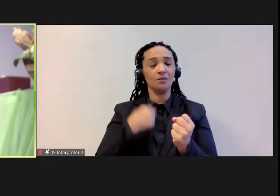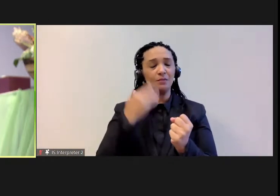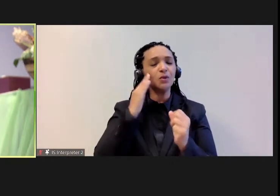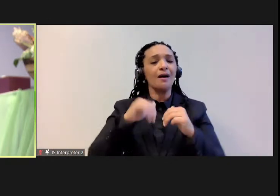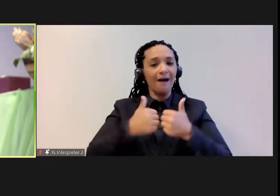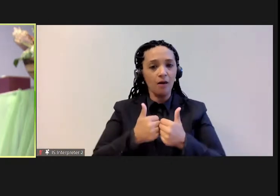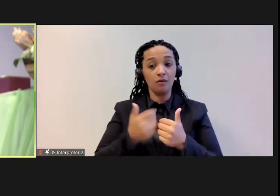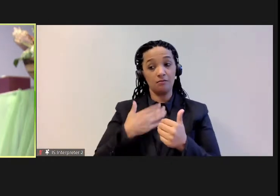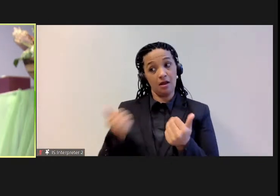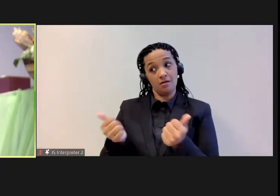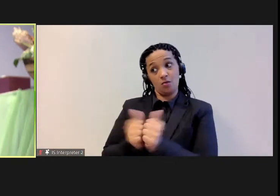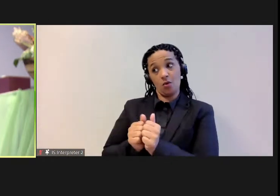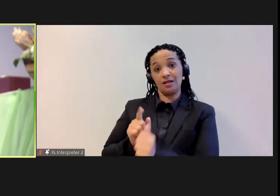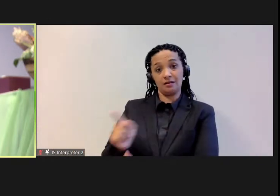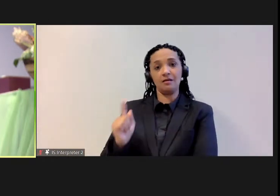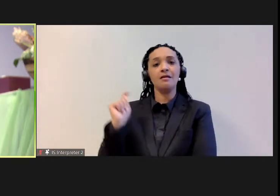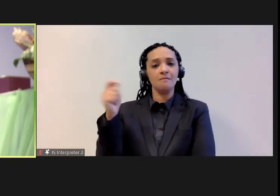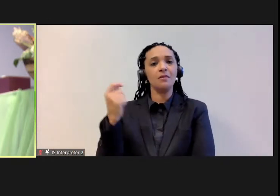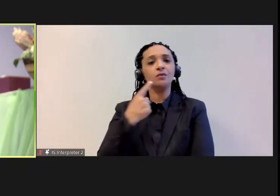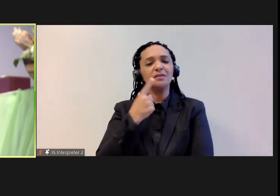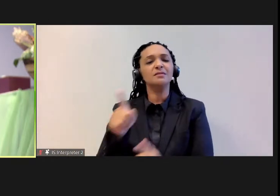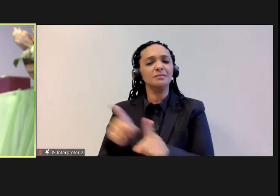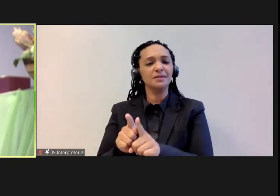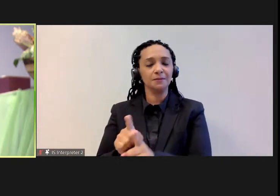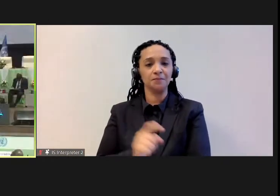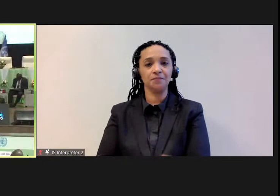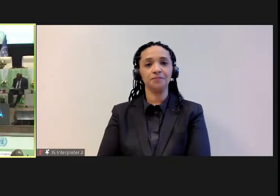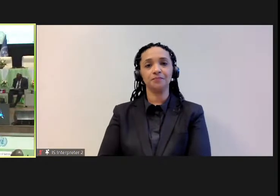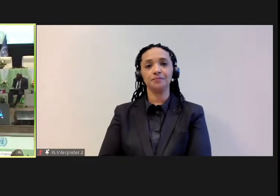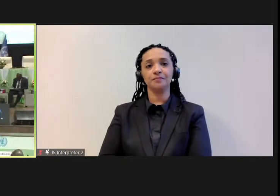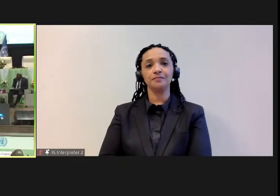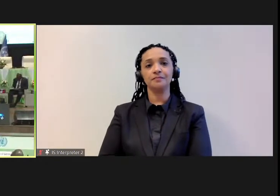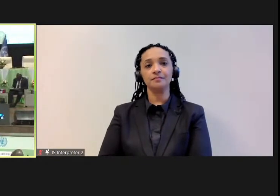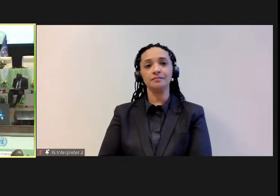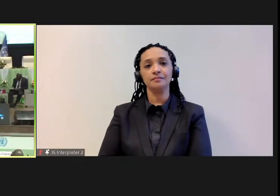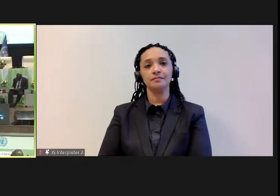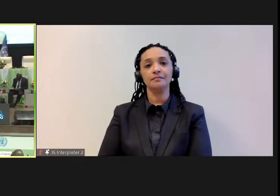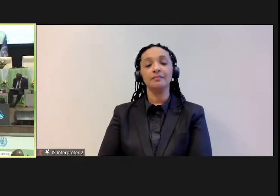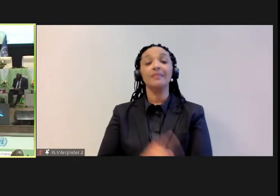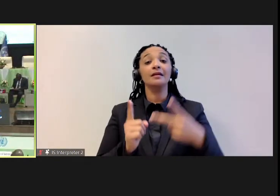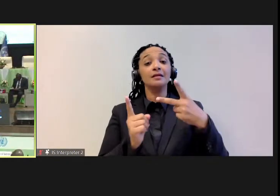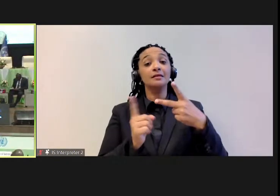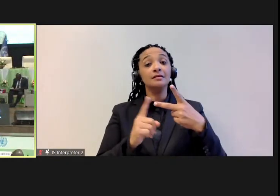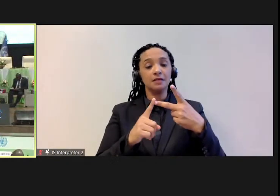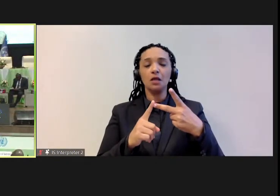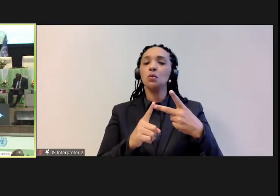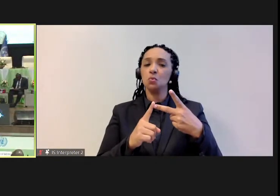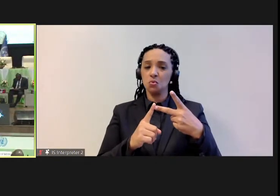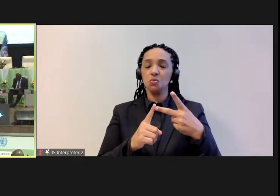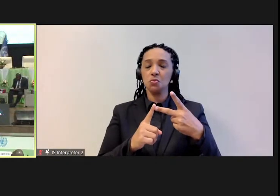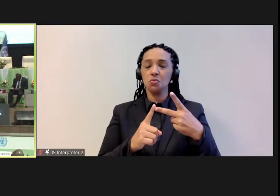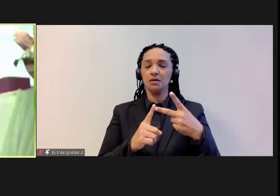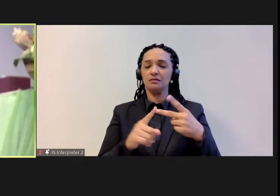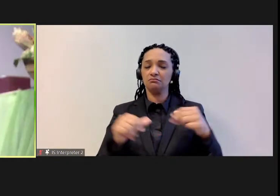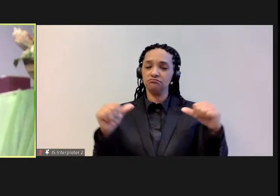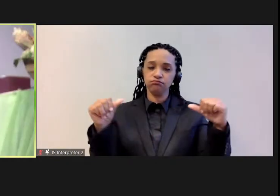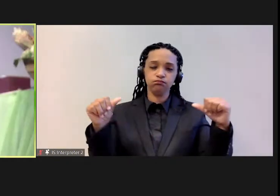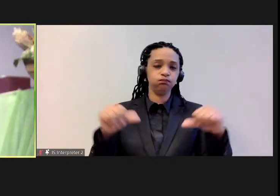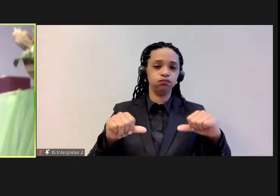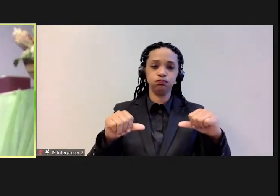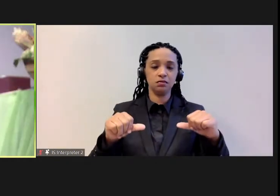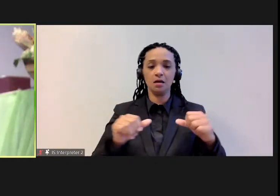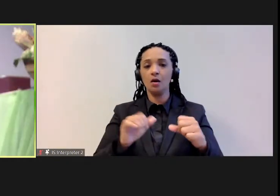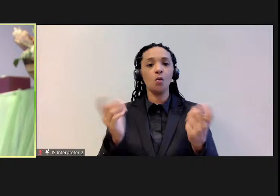my colleagues from Niger and Malawi were also talking about. But as I said, COVID-19 really exposed the weaknesses of